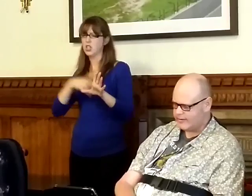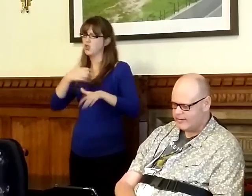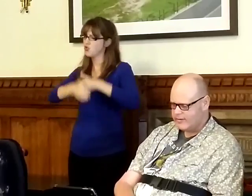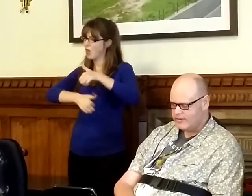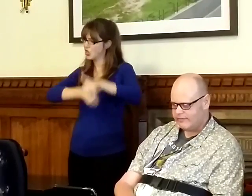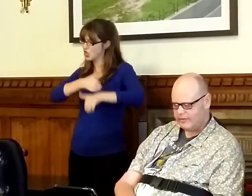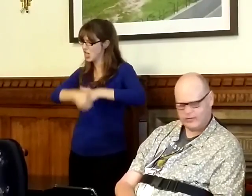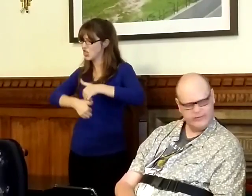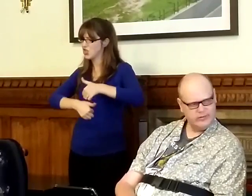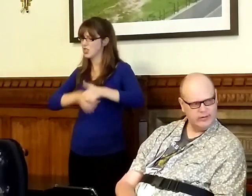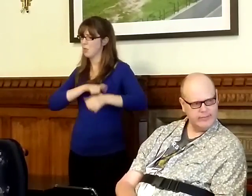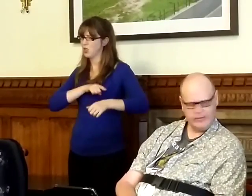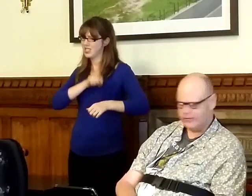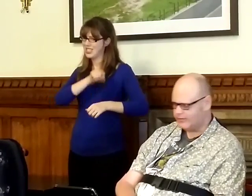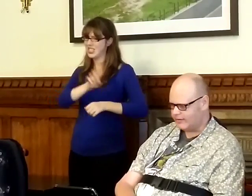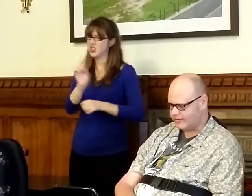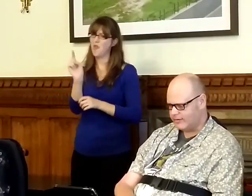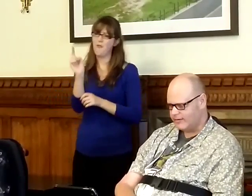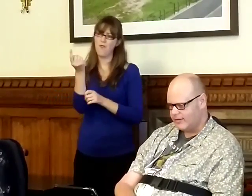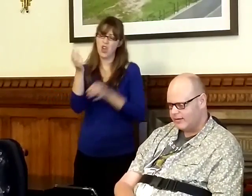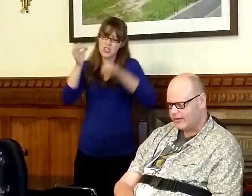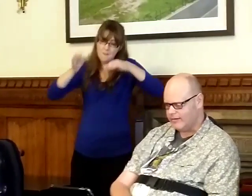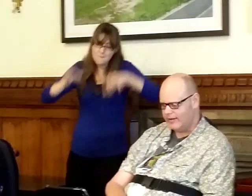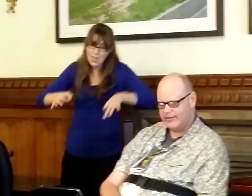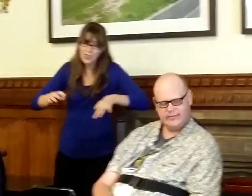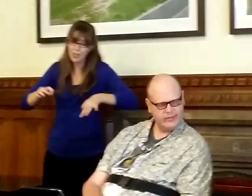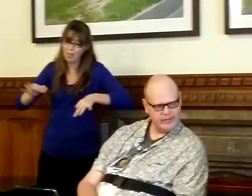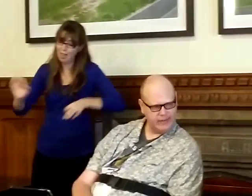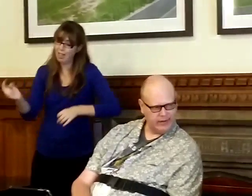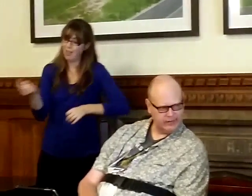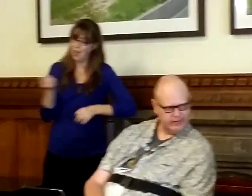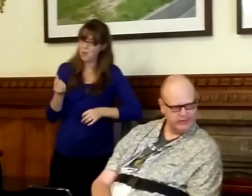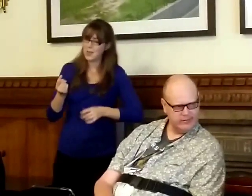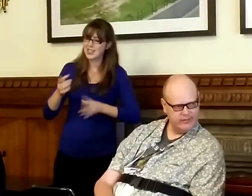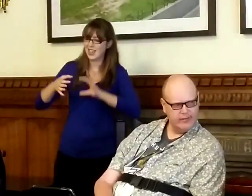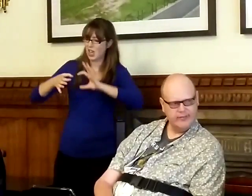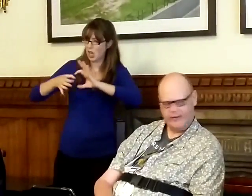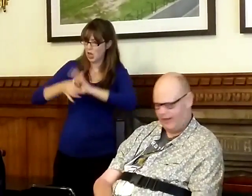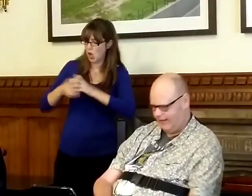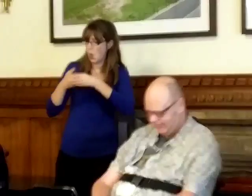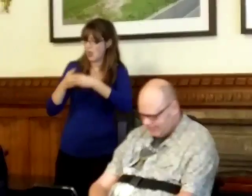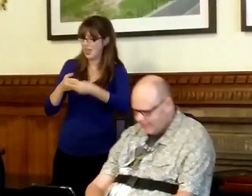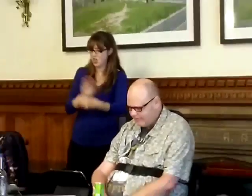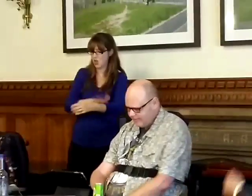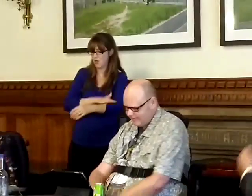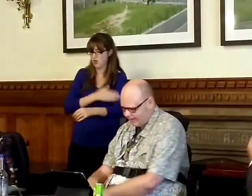believe, is this your first official appearance as co-leader of the Green Party? That's great.